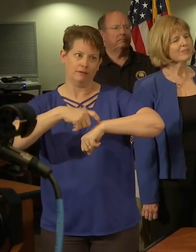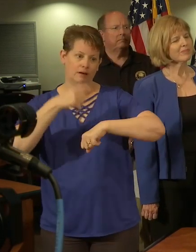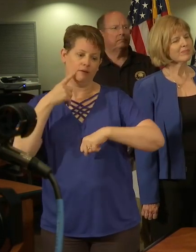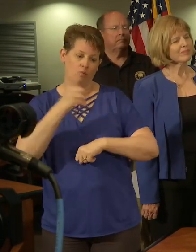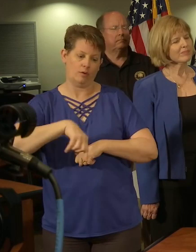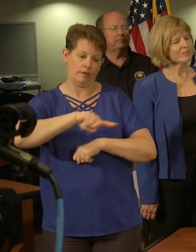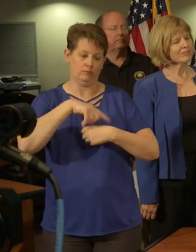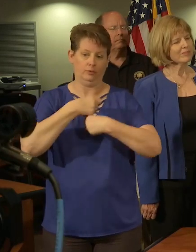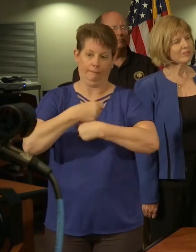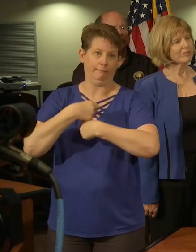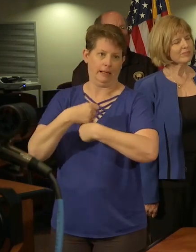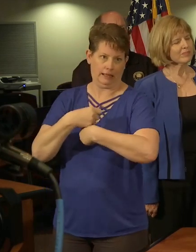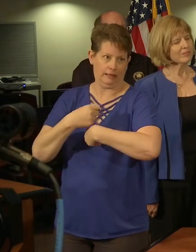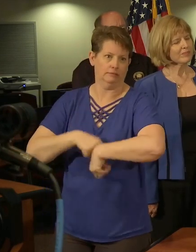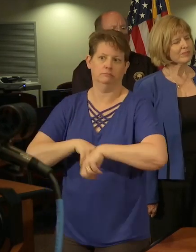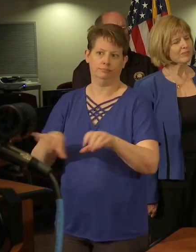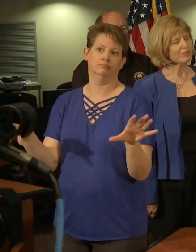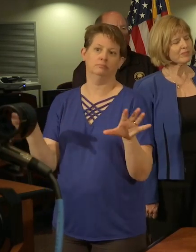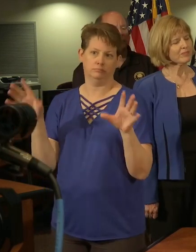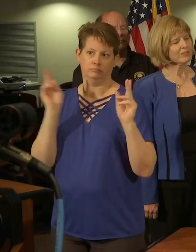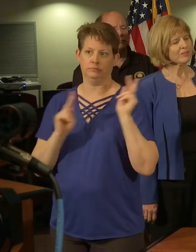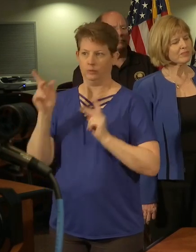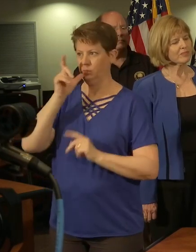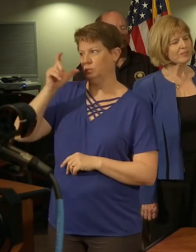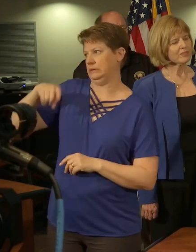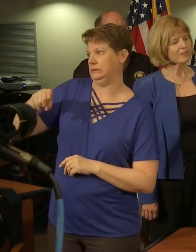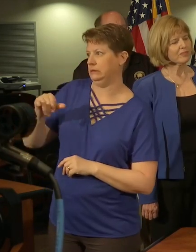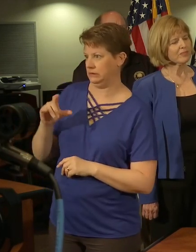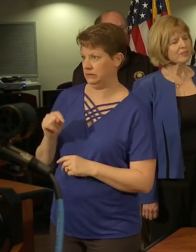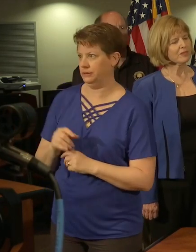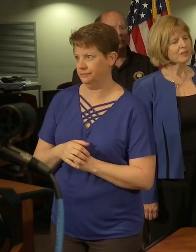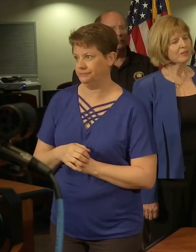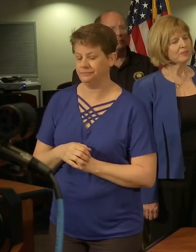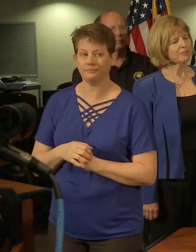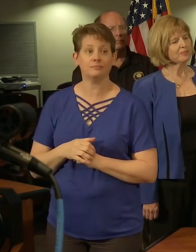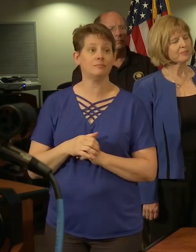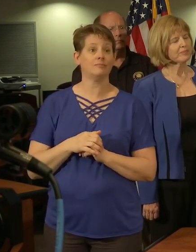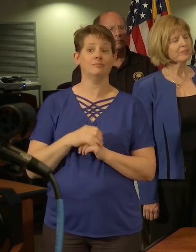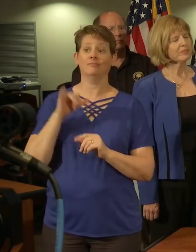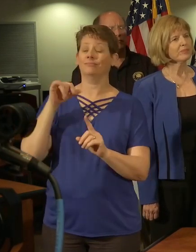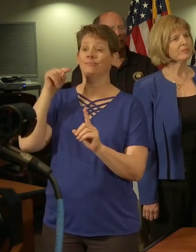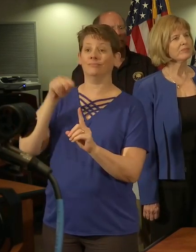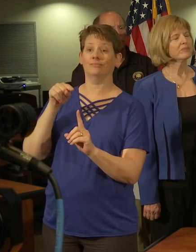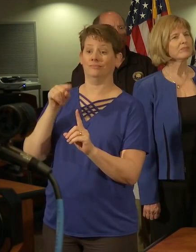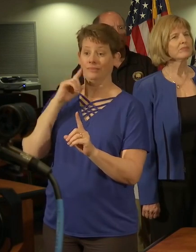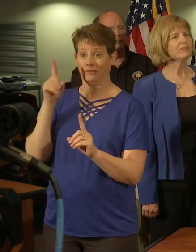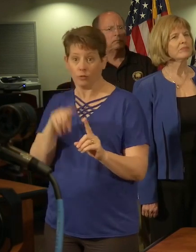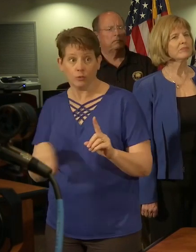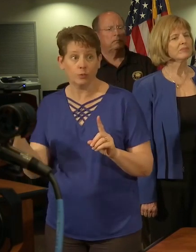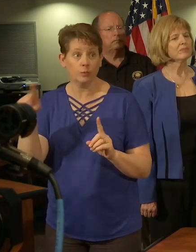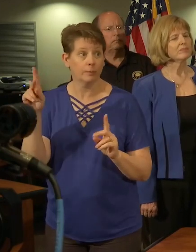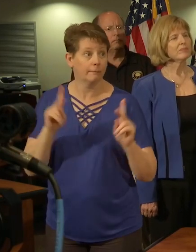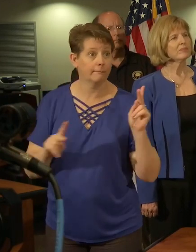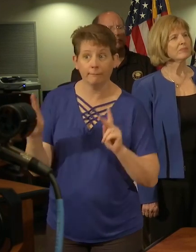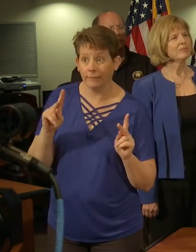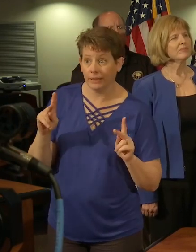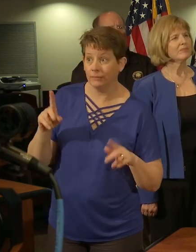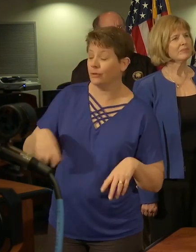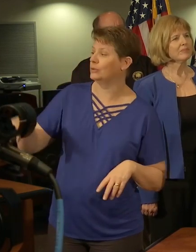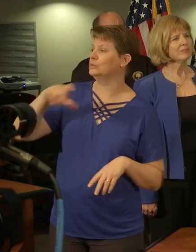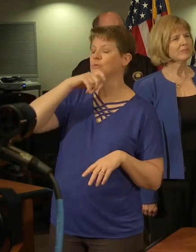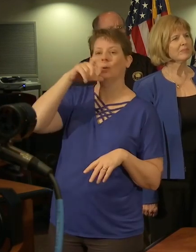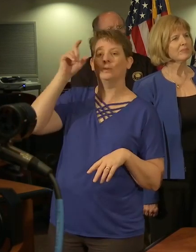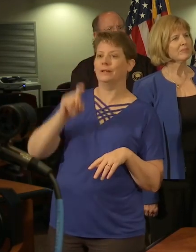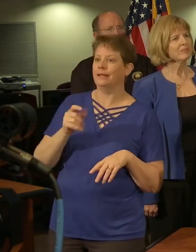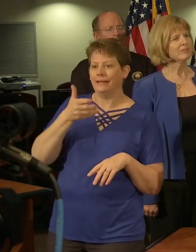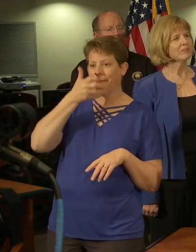them out into the flow in the market. That is why it is important for the public who do not need